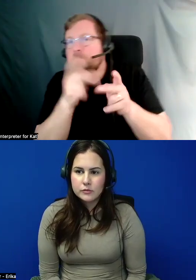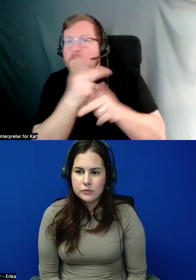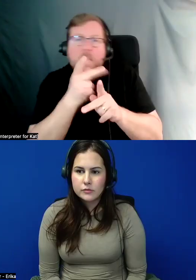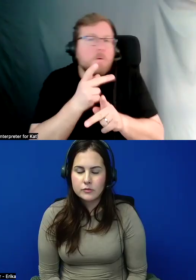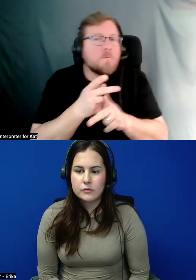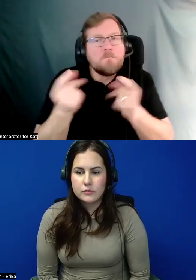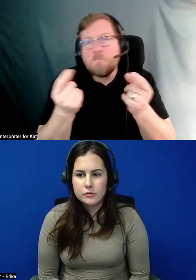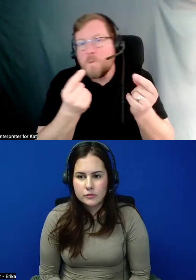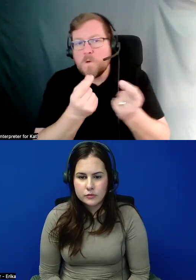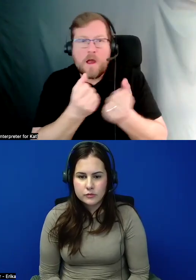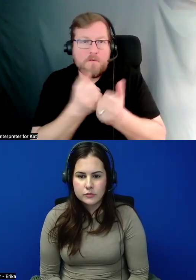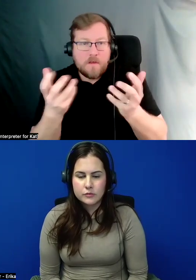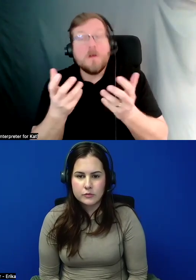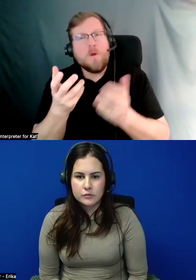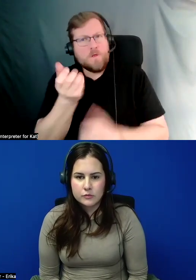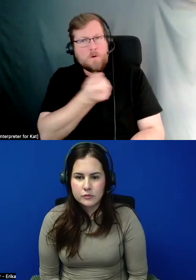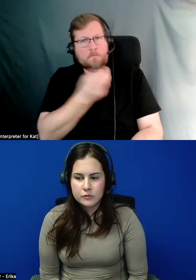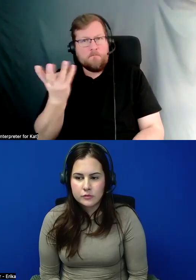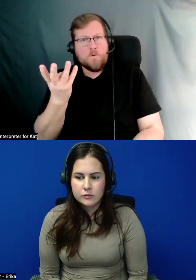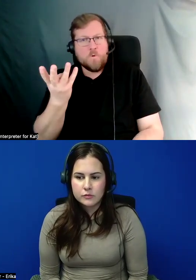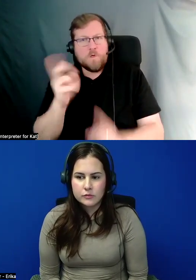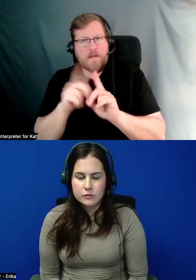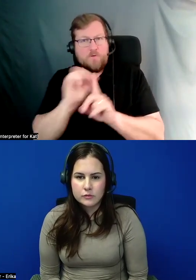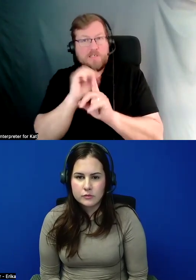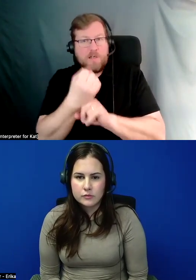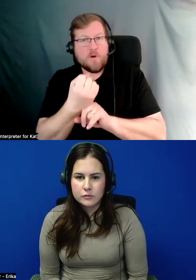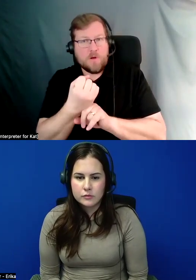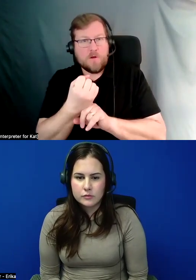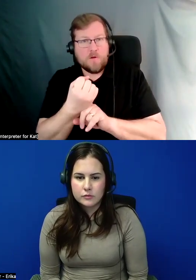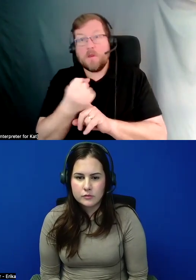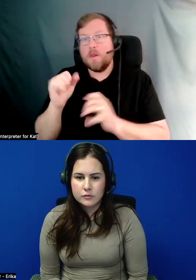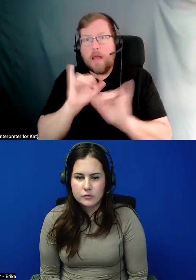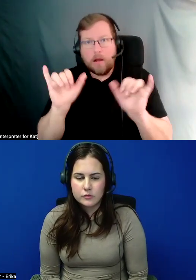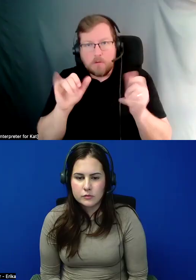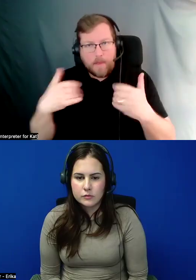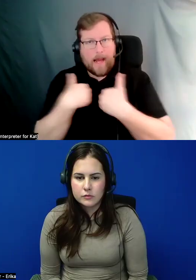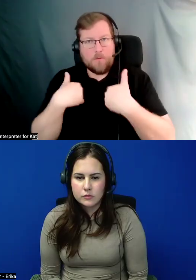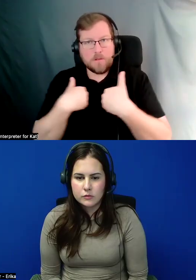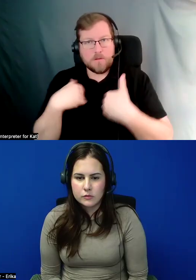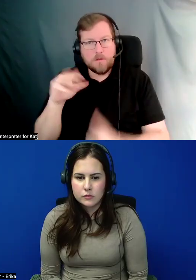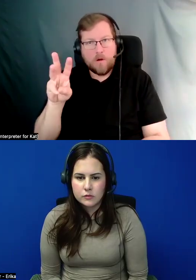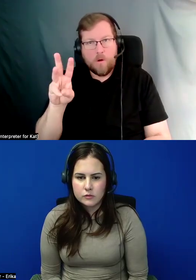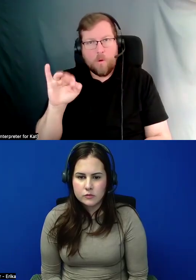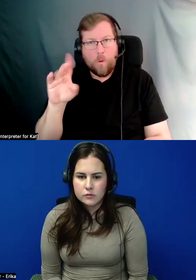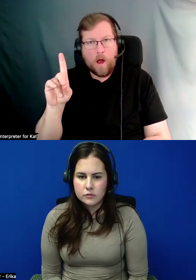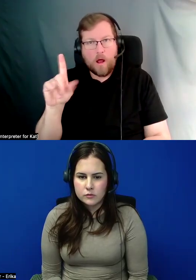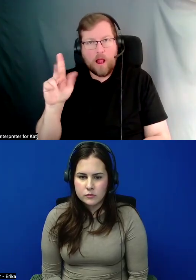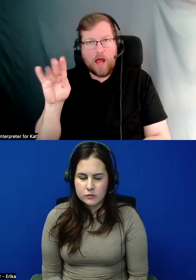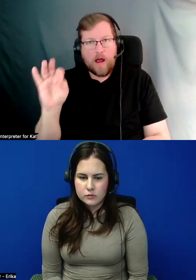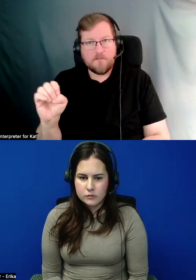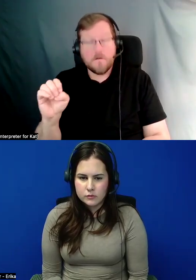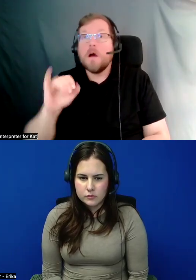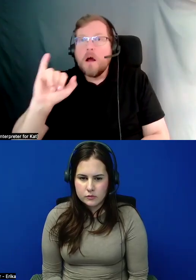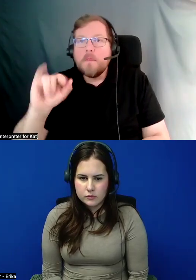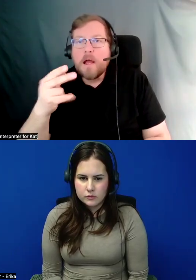out. So there were a couple of scenes like the wildlife, like with the iguana on